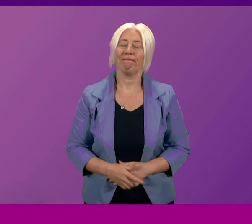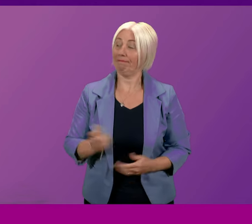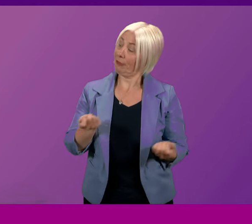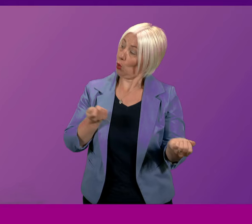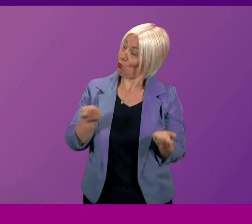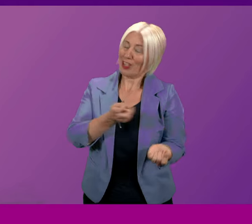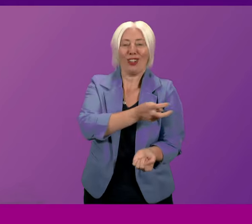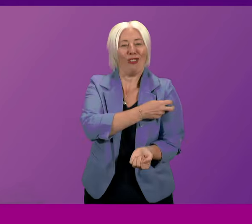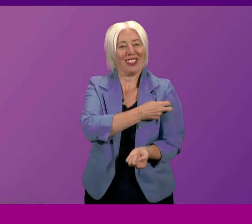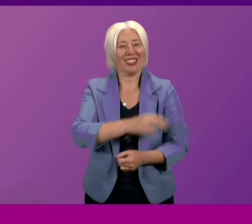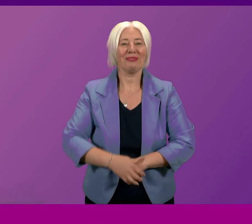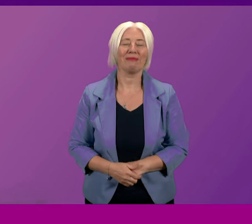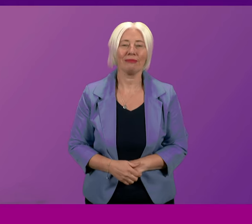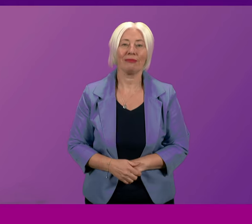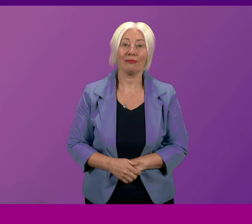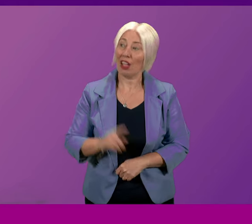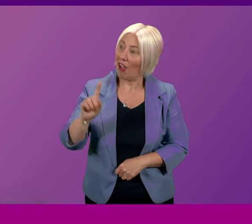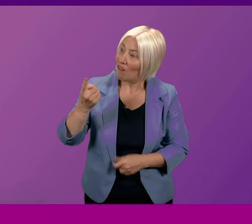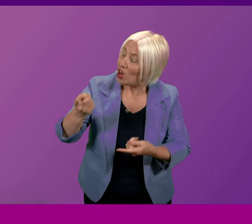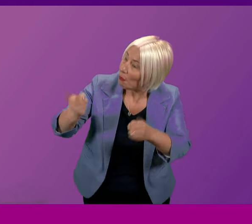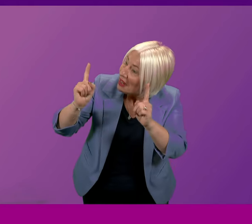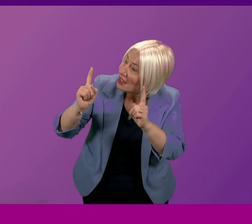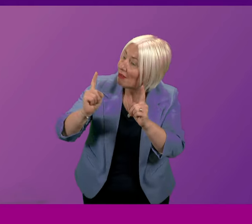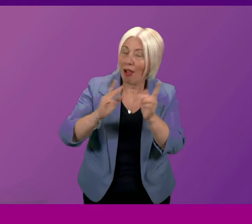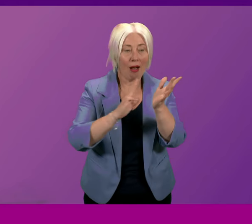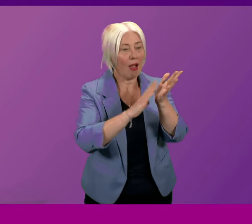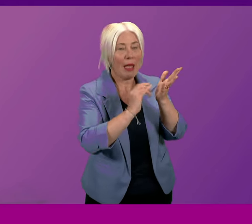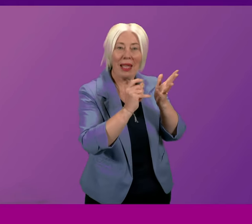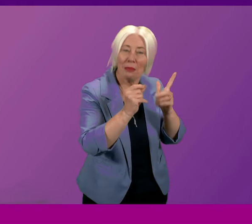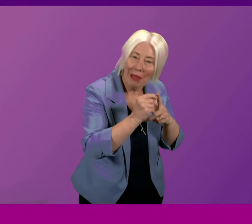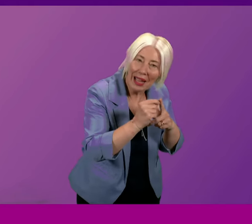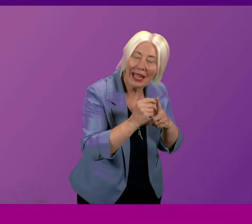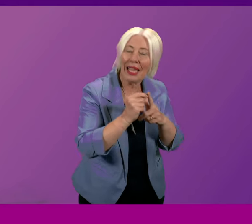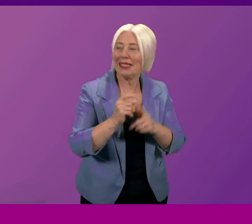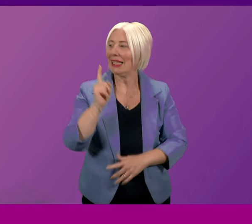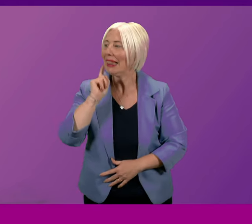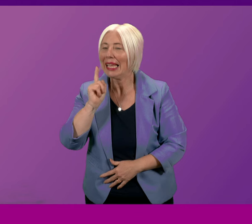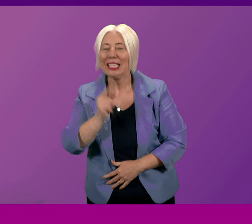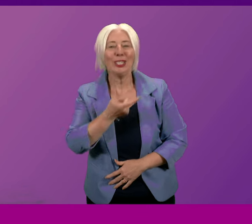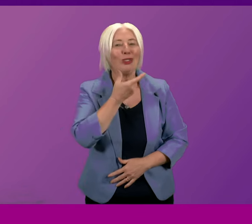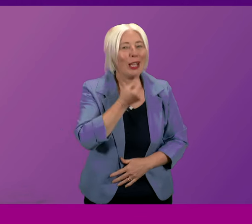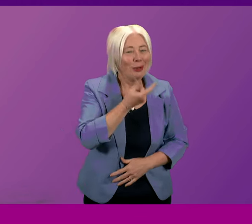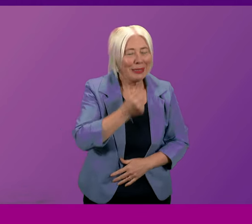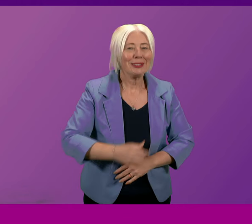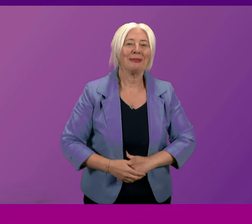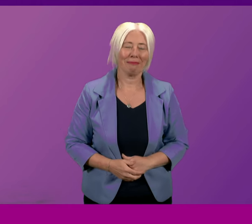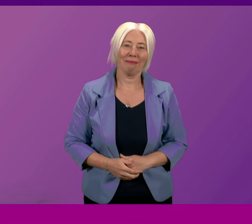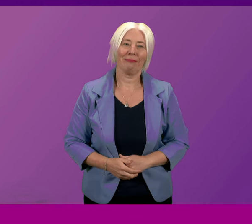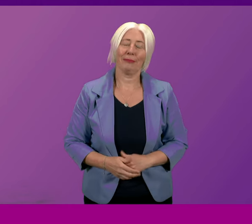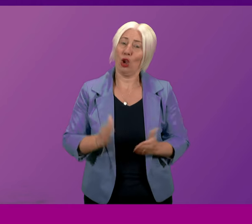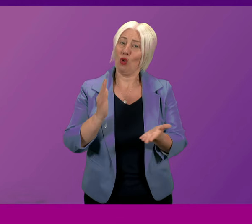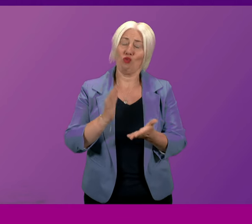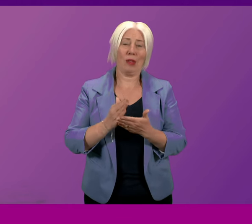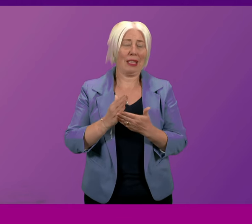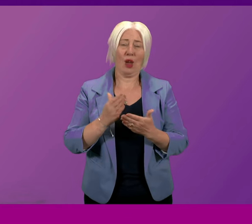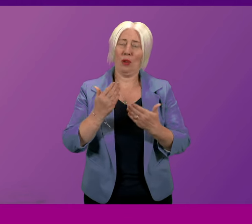Presiding Officer, First Minister, members of the Scottish Parliament, ladies and gentlemen, I can only offer